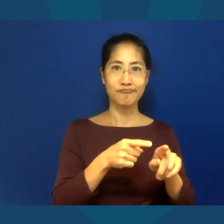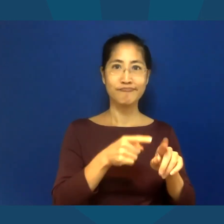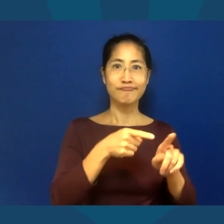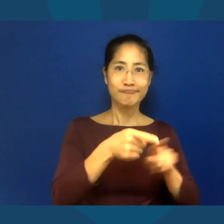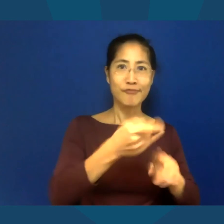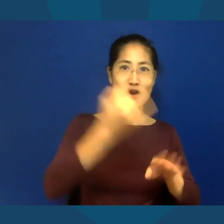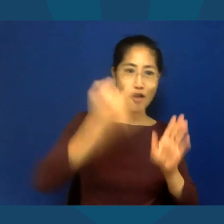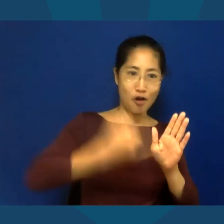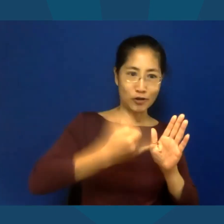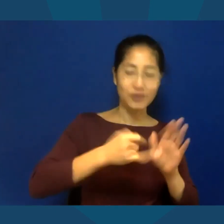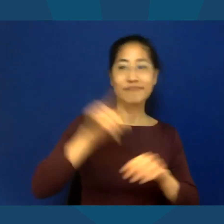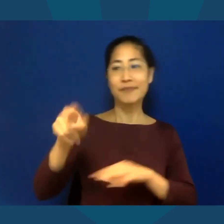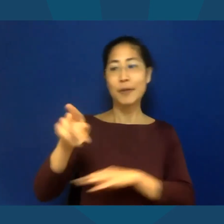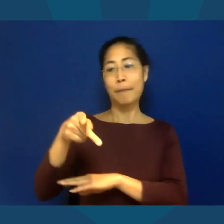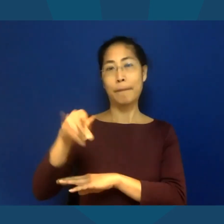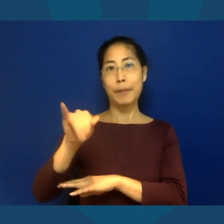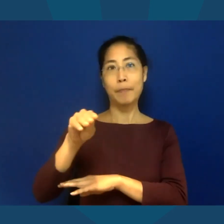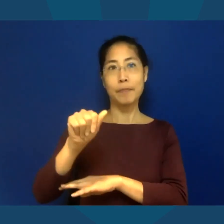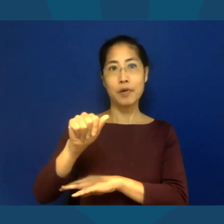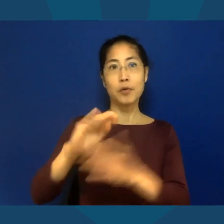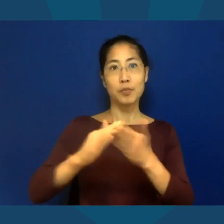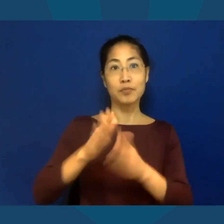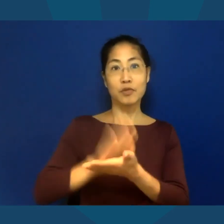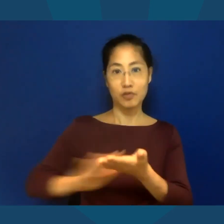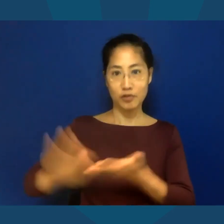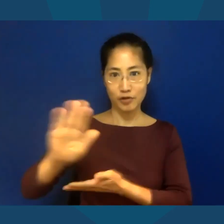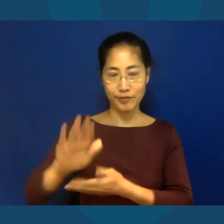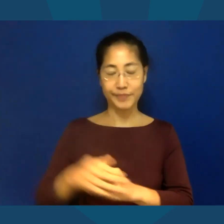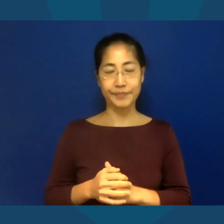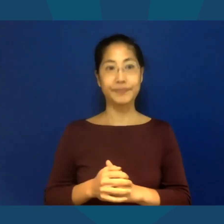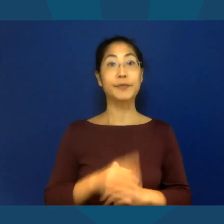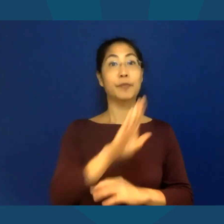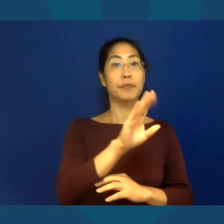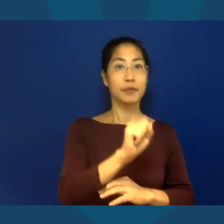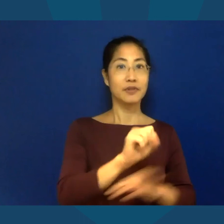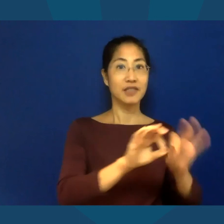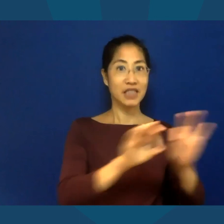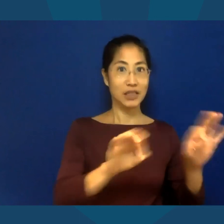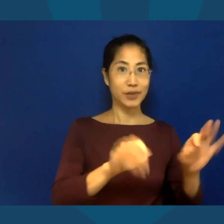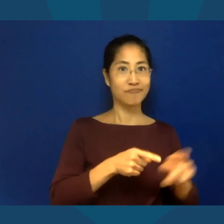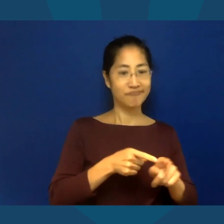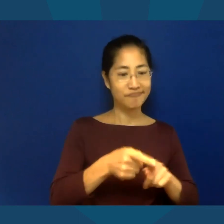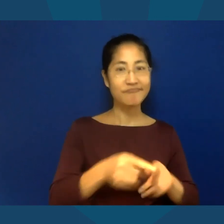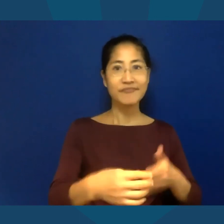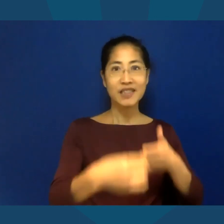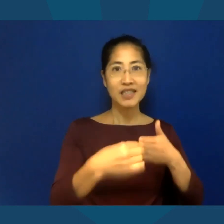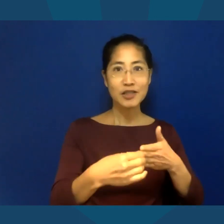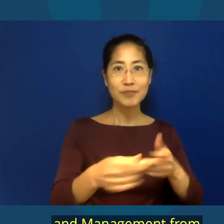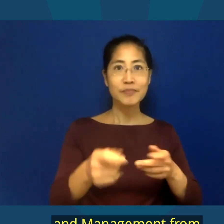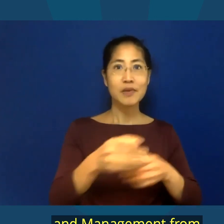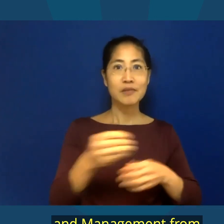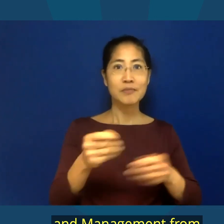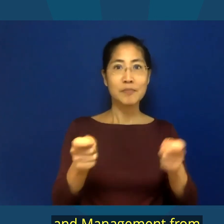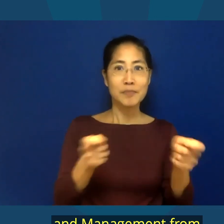Michael obtained his associate's degree in arts from Pima Community College and his Bachelor of Science in Leadership